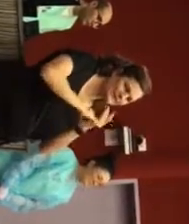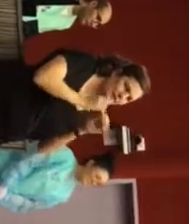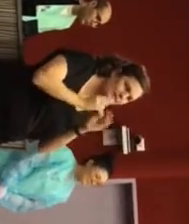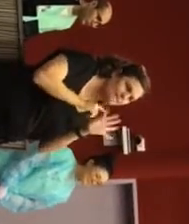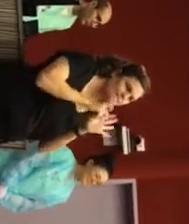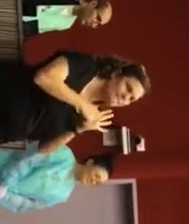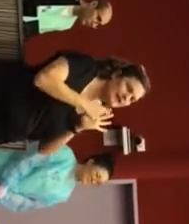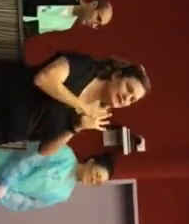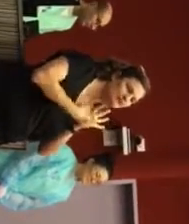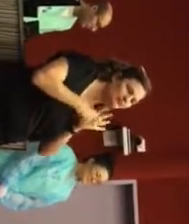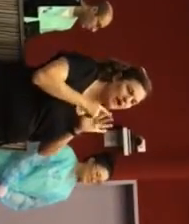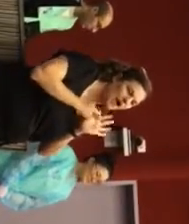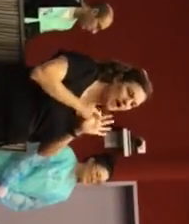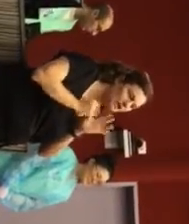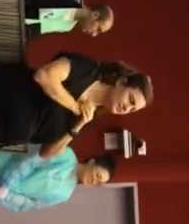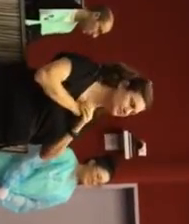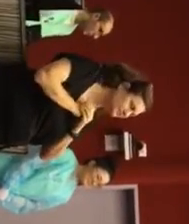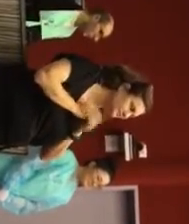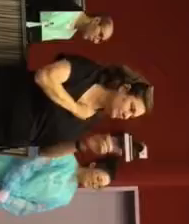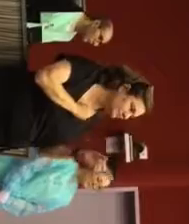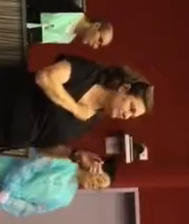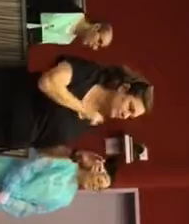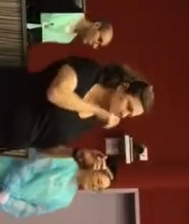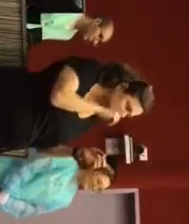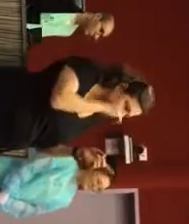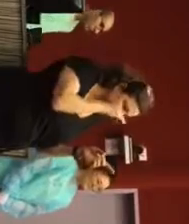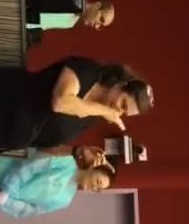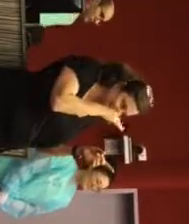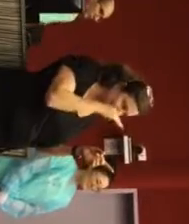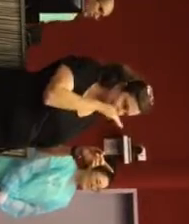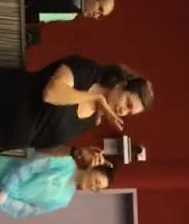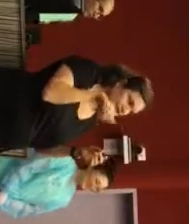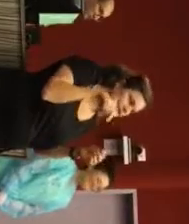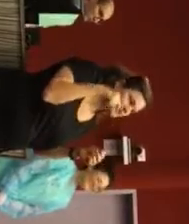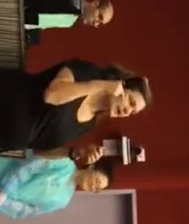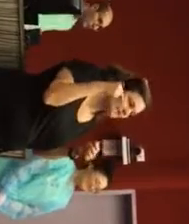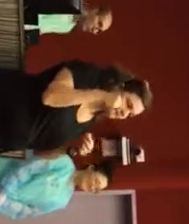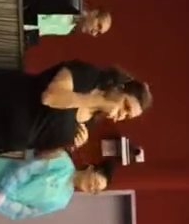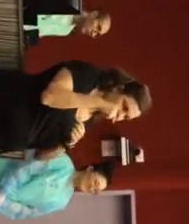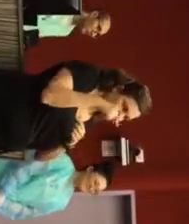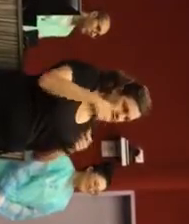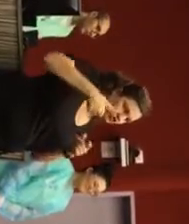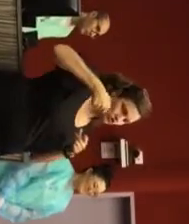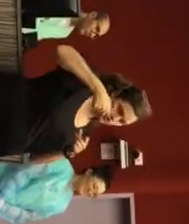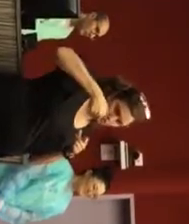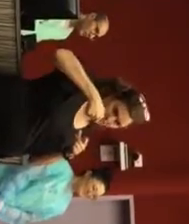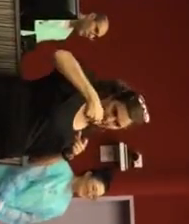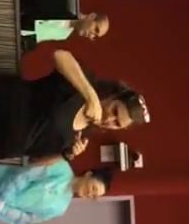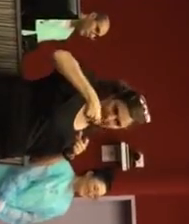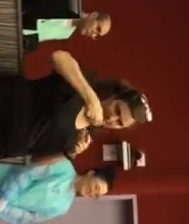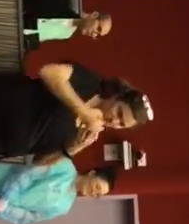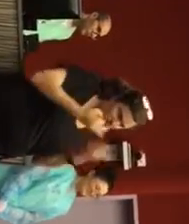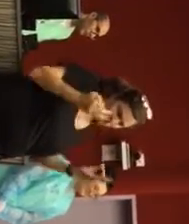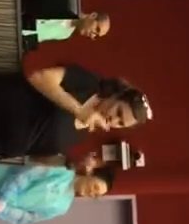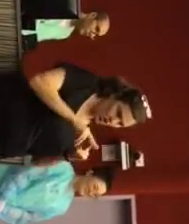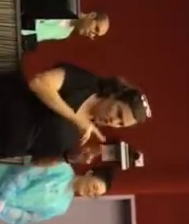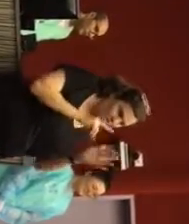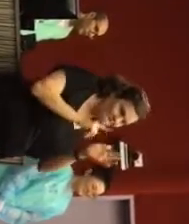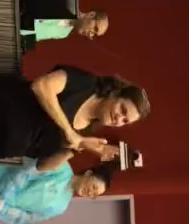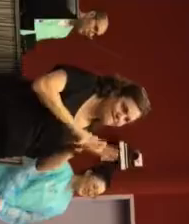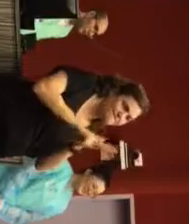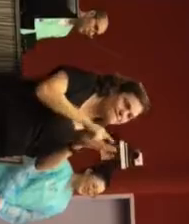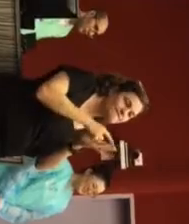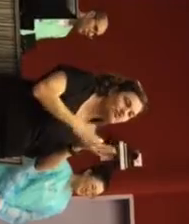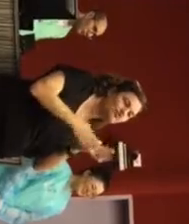So there are like fluoride-free toothpaste around there for like free